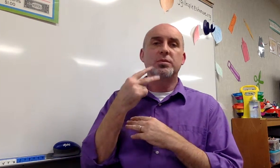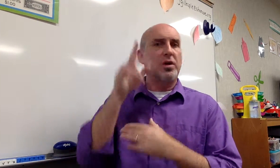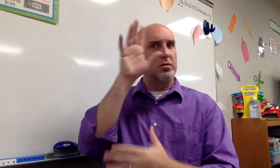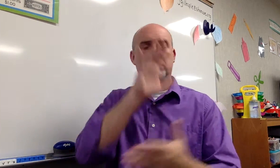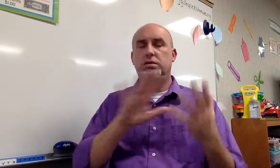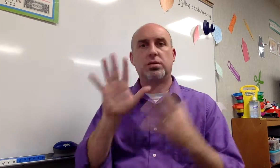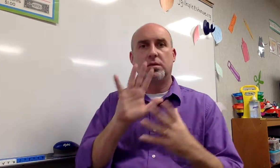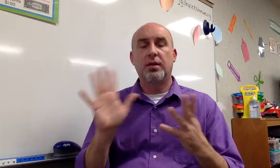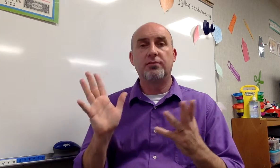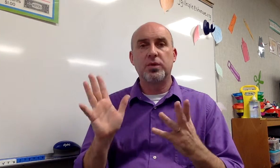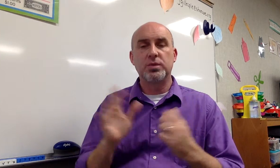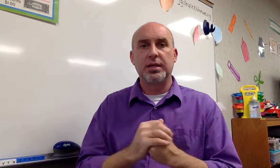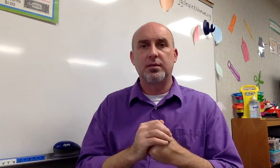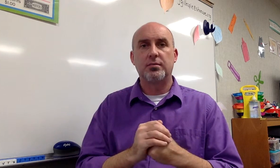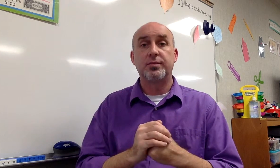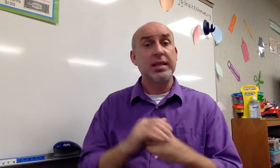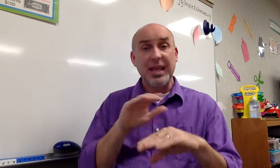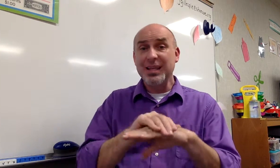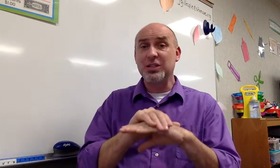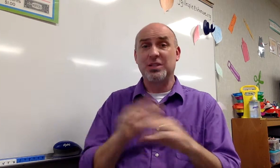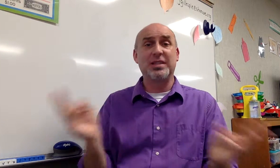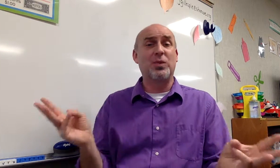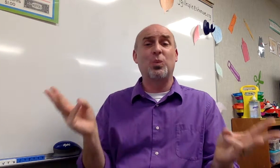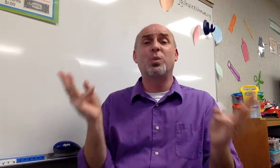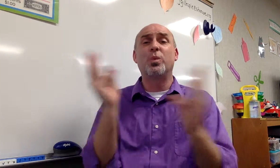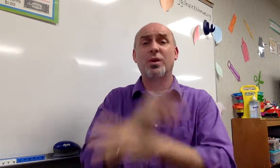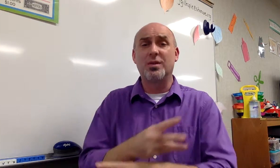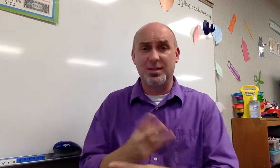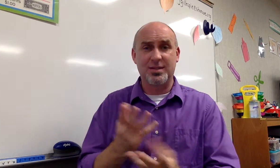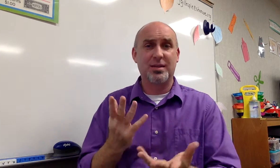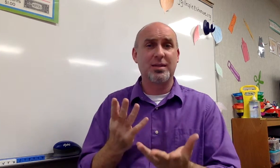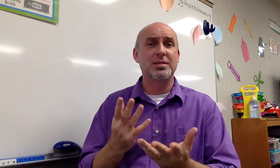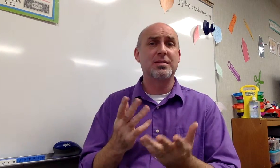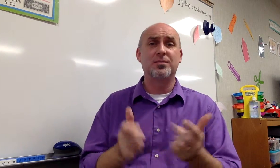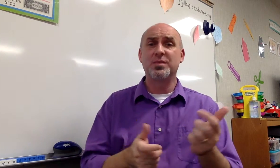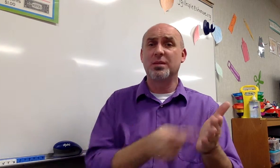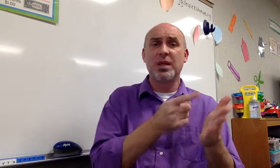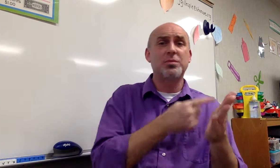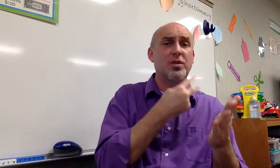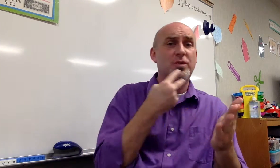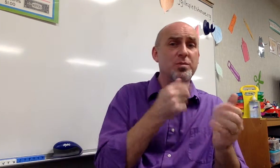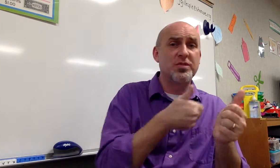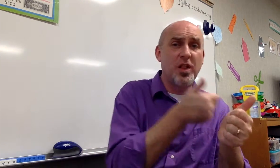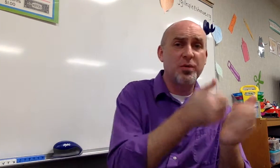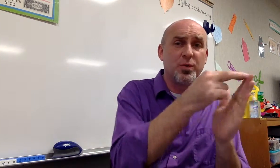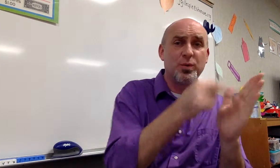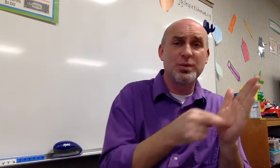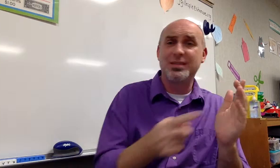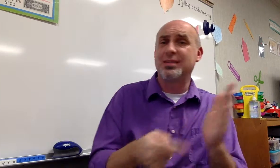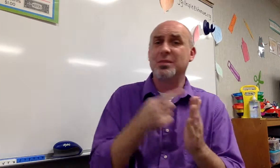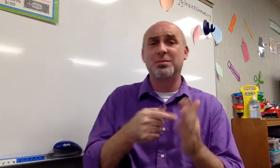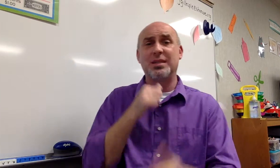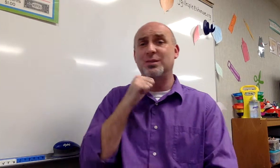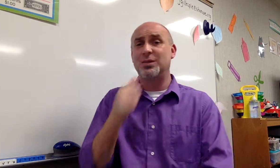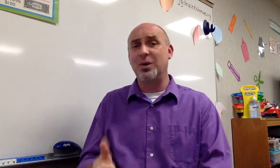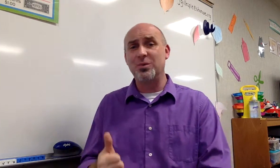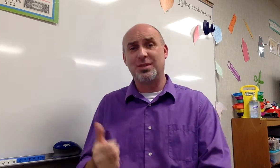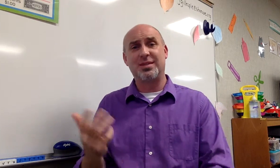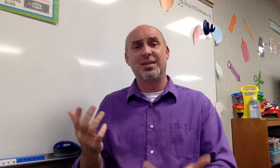are confusing. In English, it's even worse because sometimes our verbs follow the rules and sometimes they don't. And